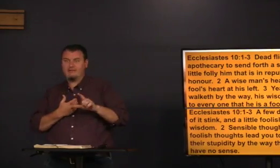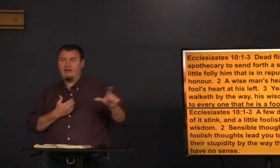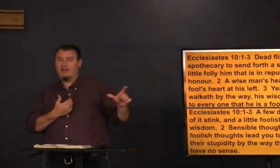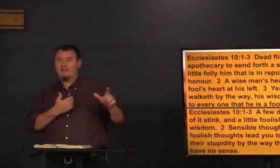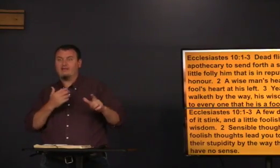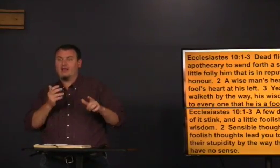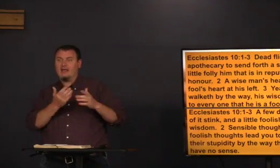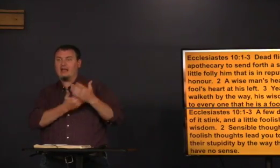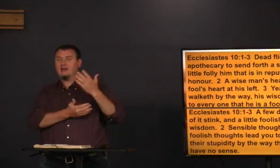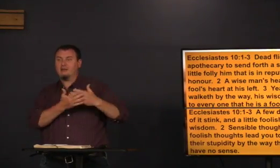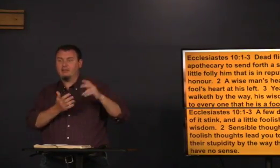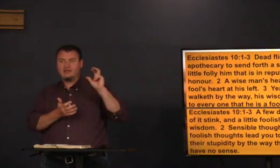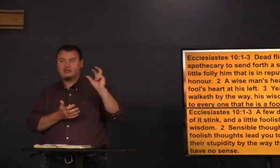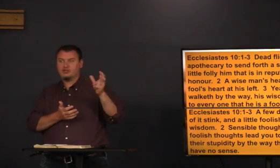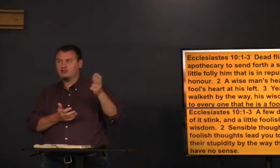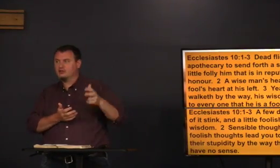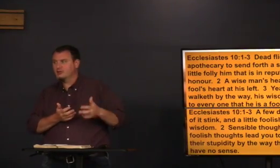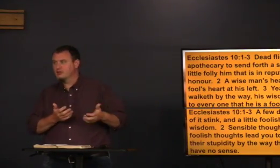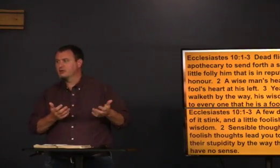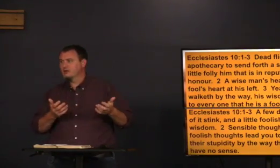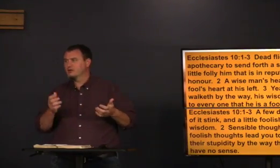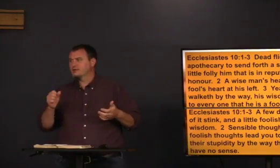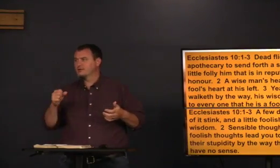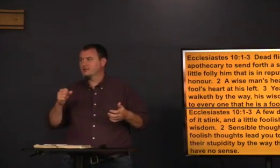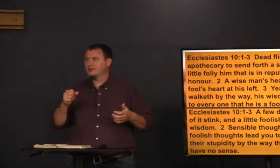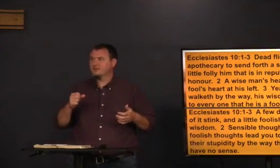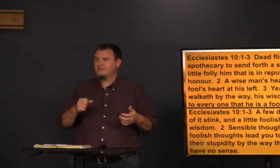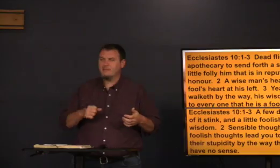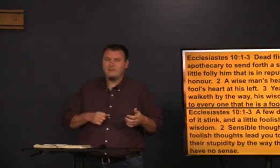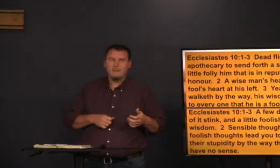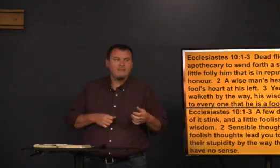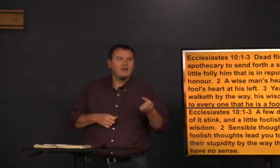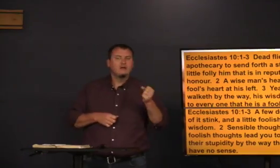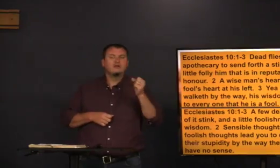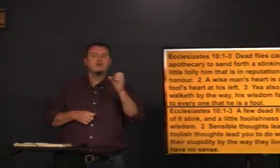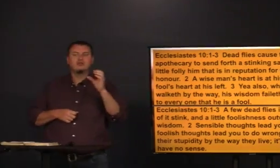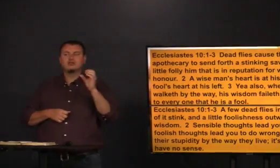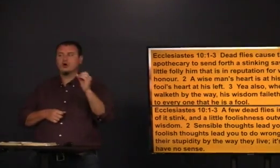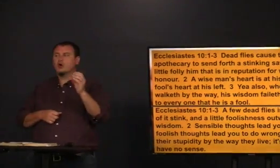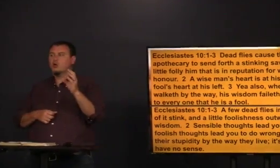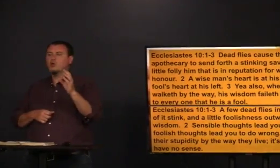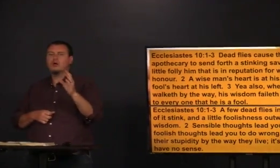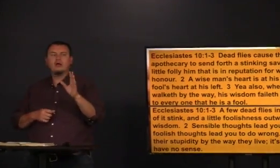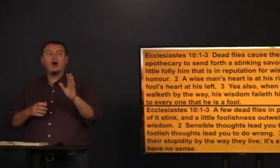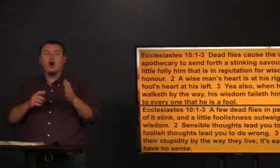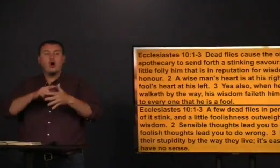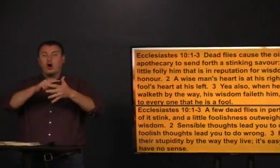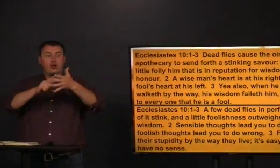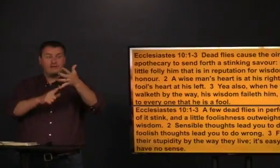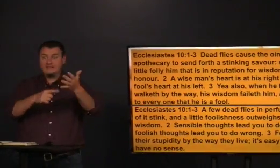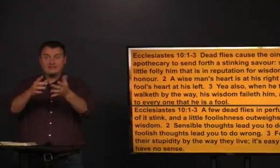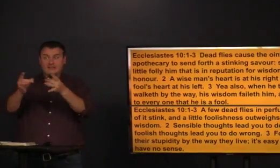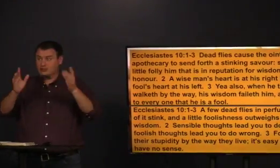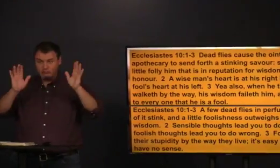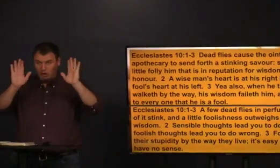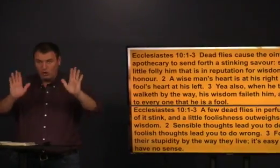a left-handed pitcher. You know? So all of these things are